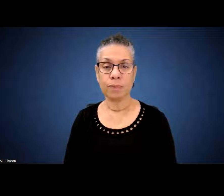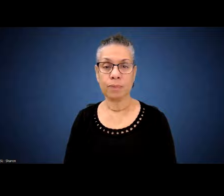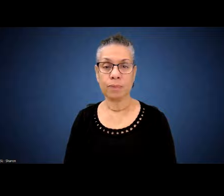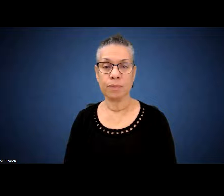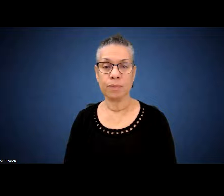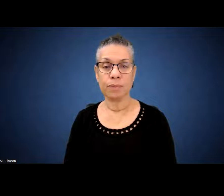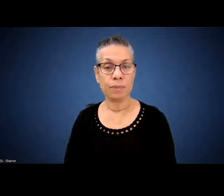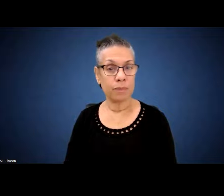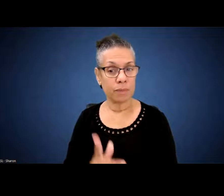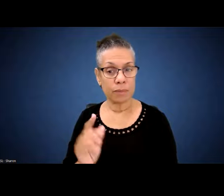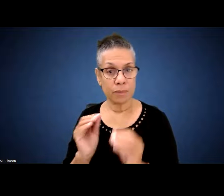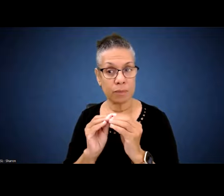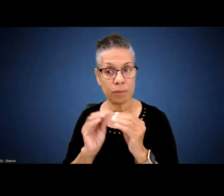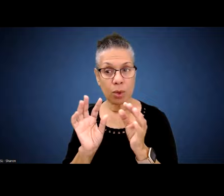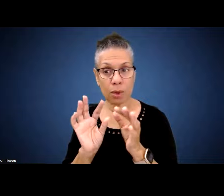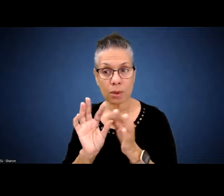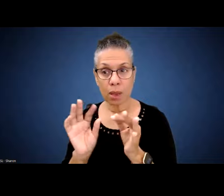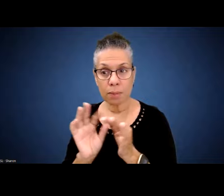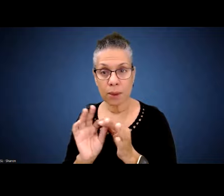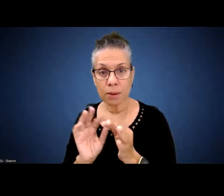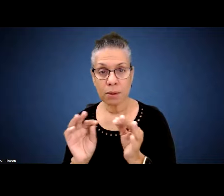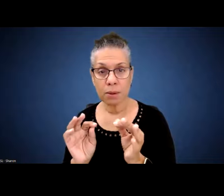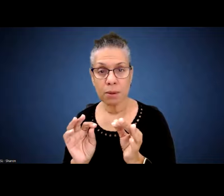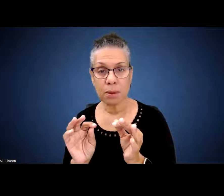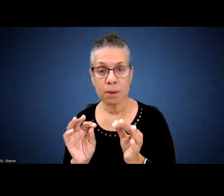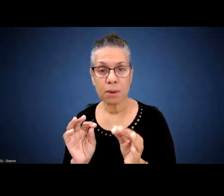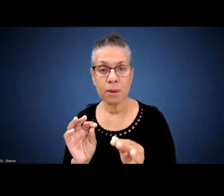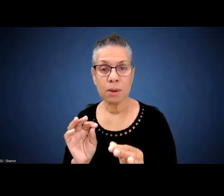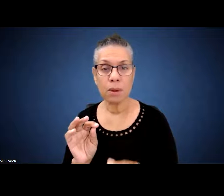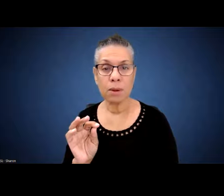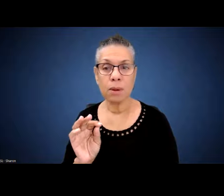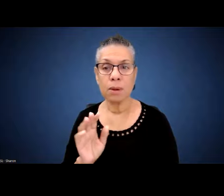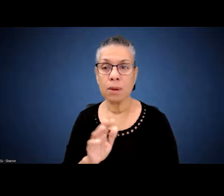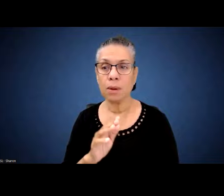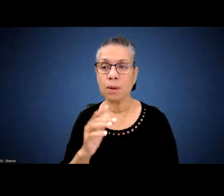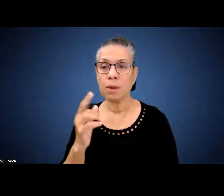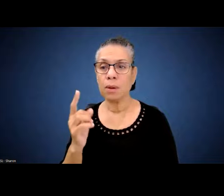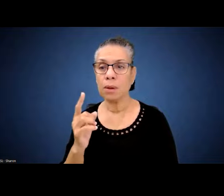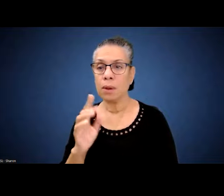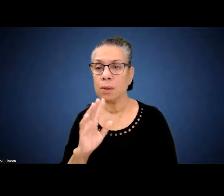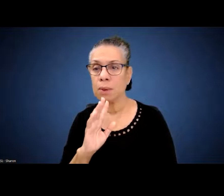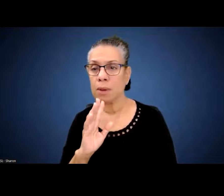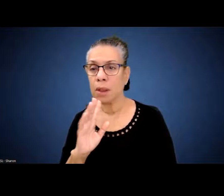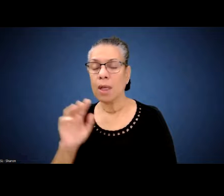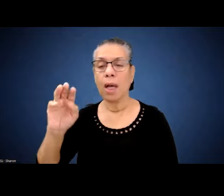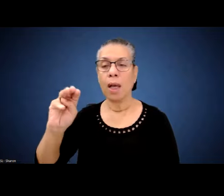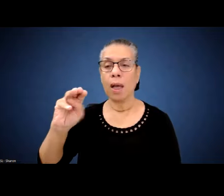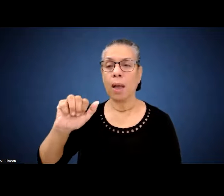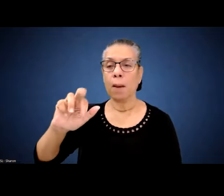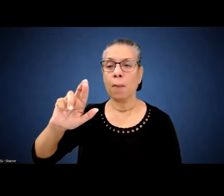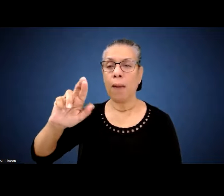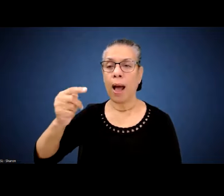Are there other comments? Well, it seems that provision to me is starting to